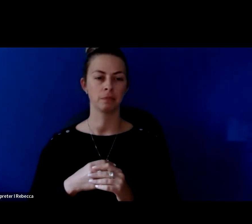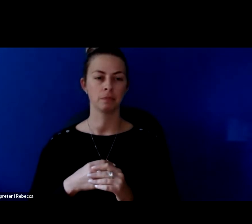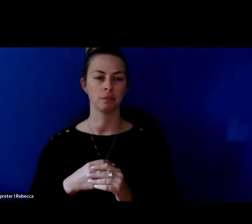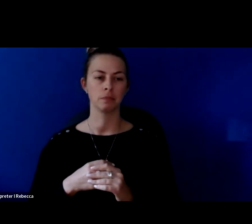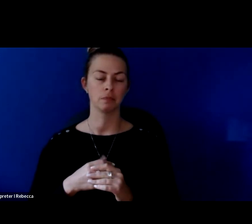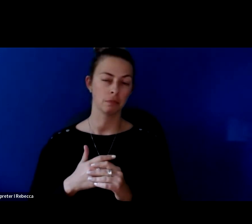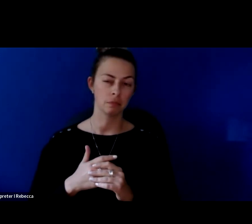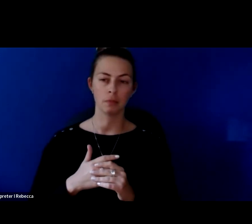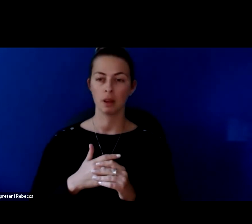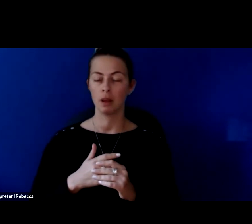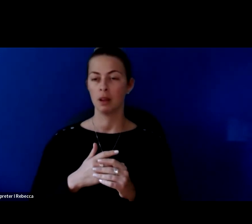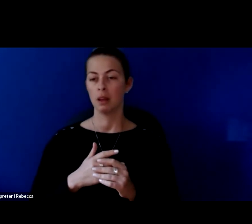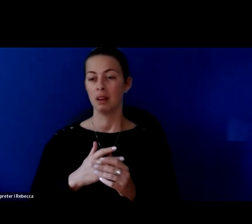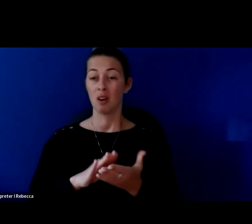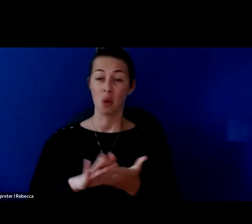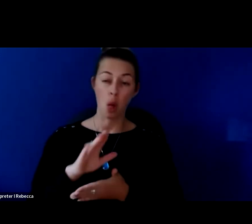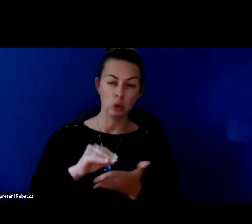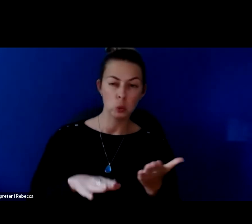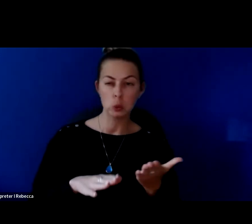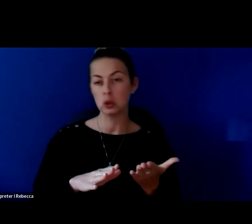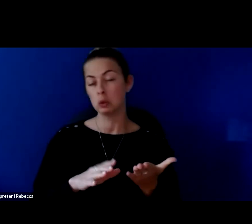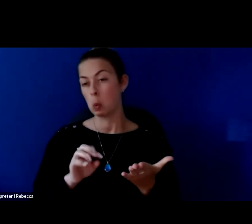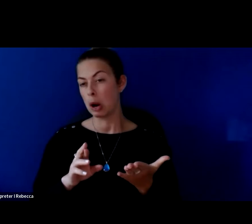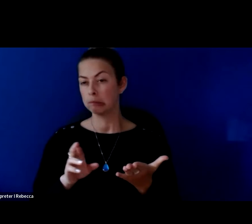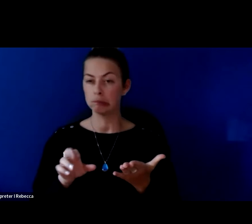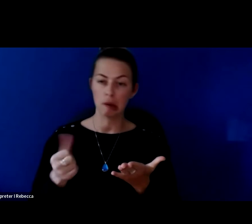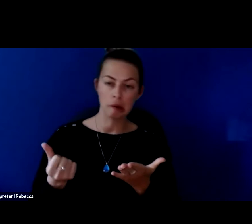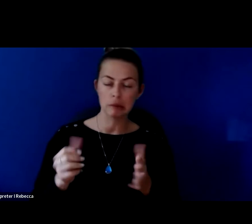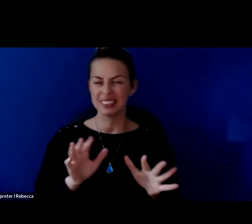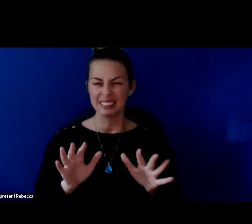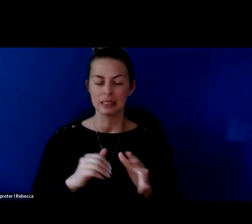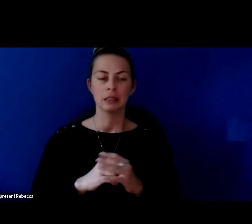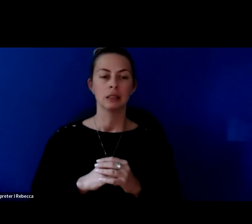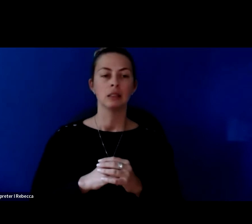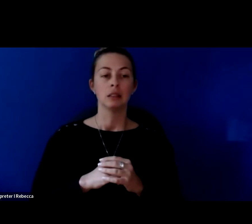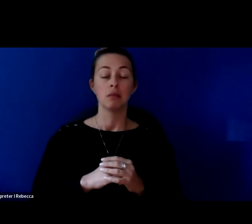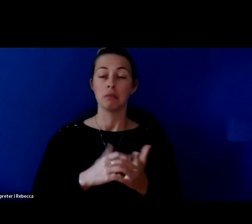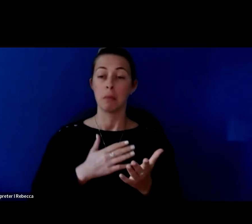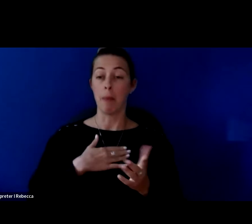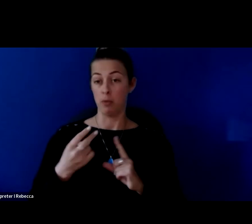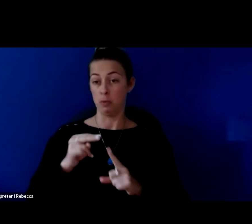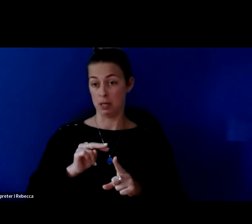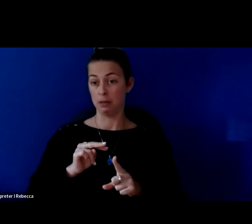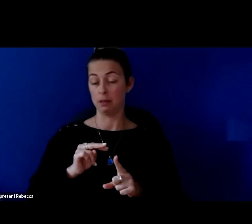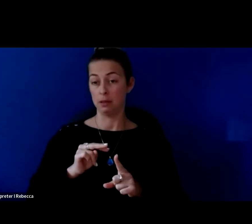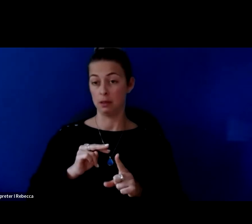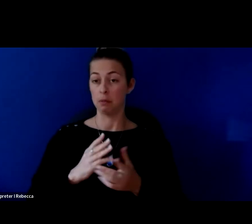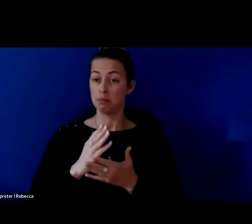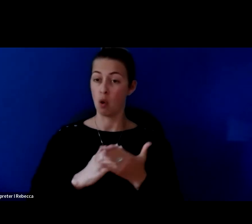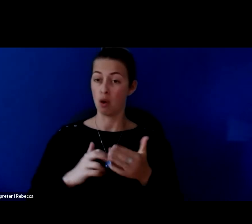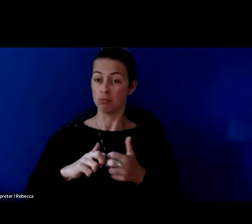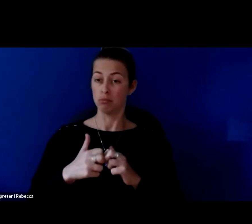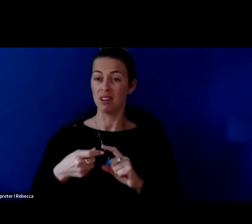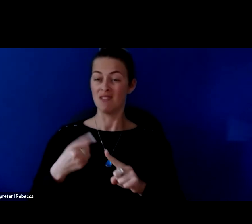student voting, I think from my perspective, the topic that I was talking about, part of the controversy comes from